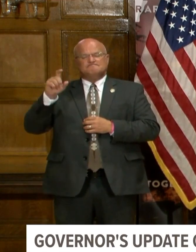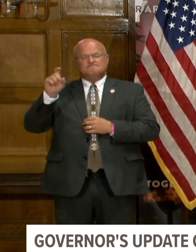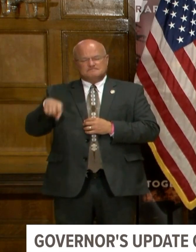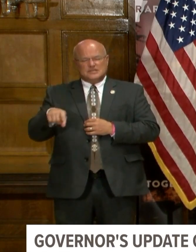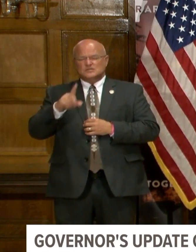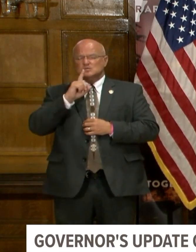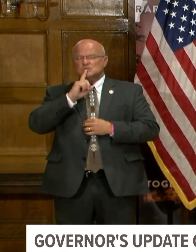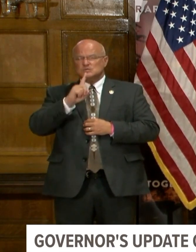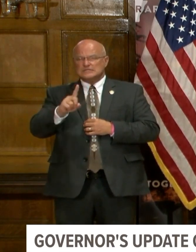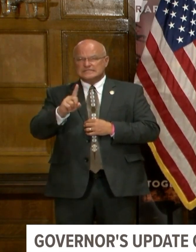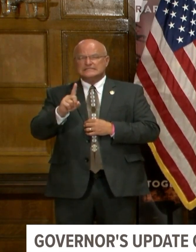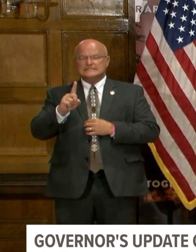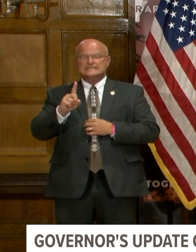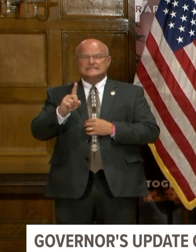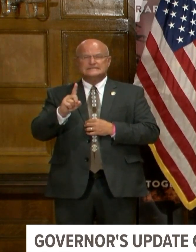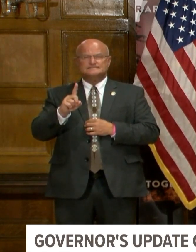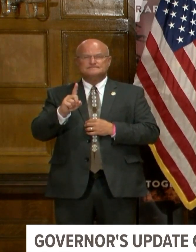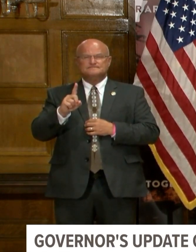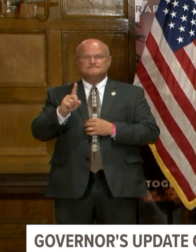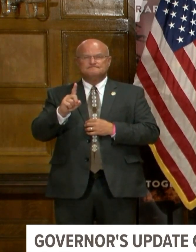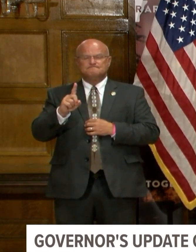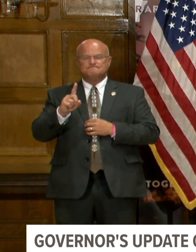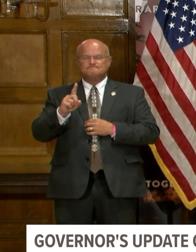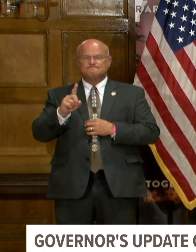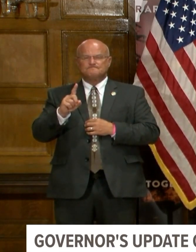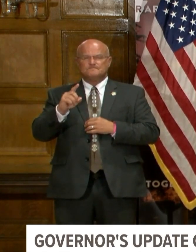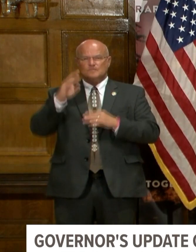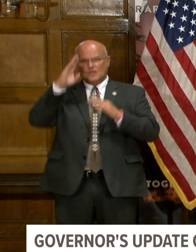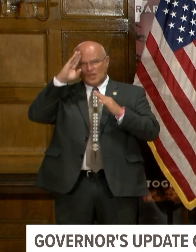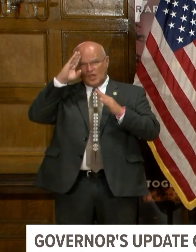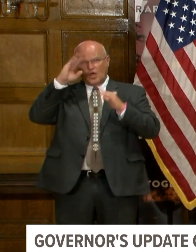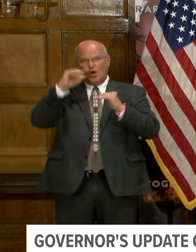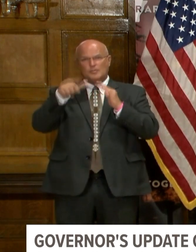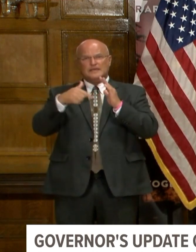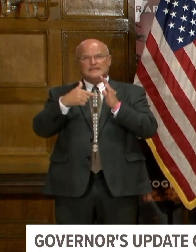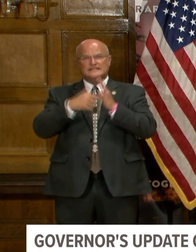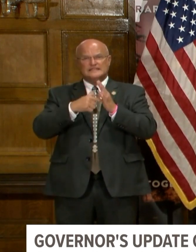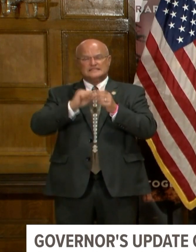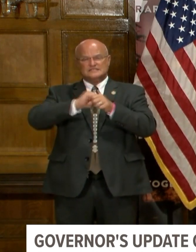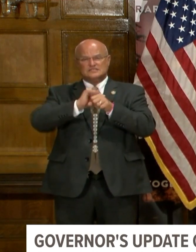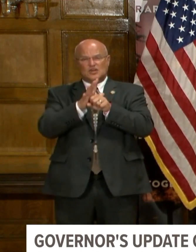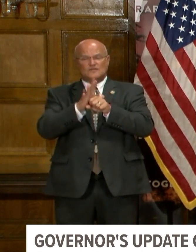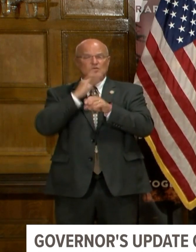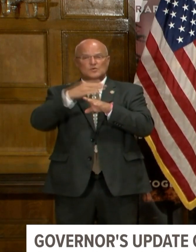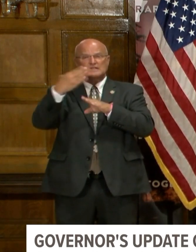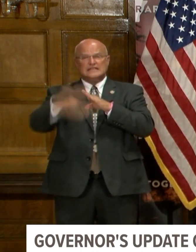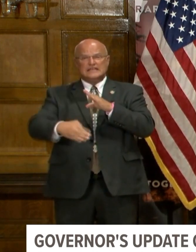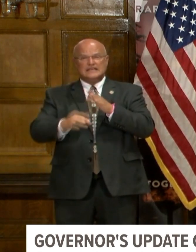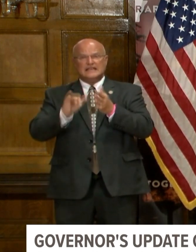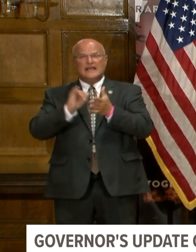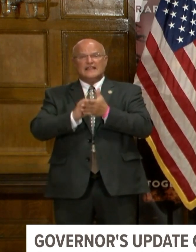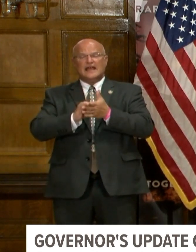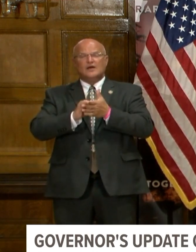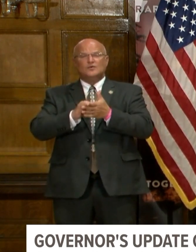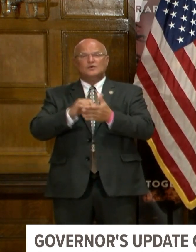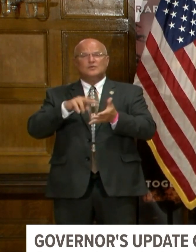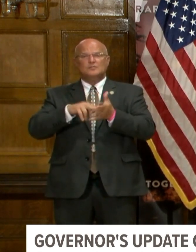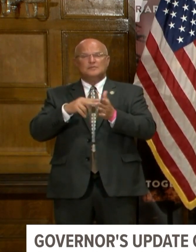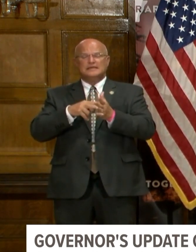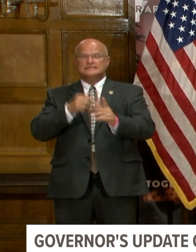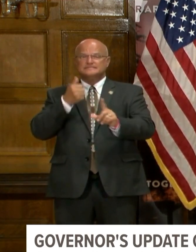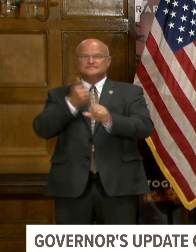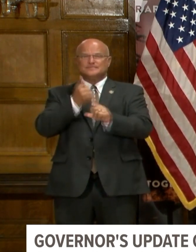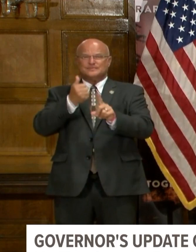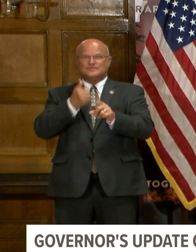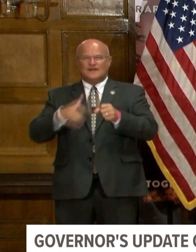to really keep at it, hoping that this pandemic will end, because that's whenever it will signal a full economic